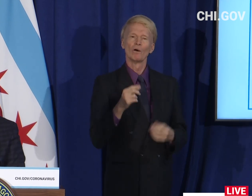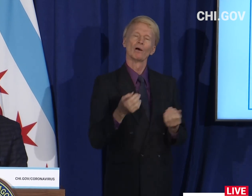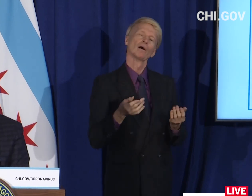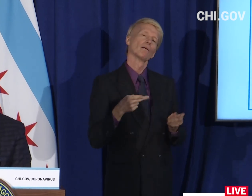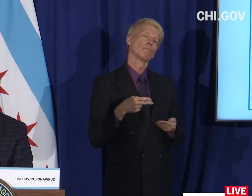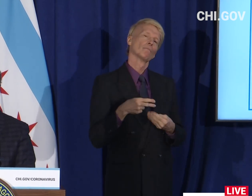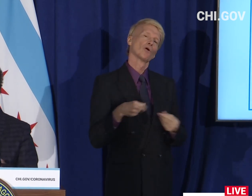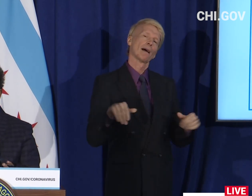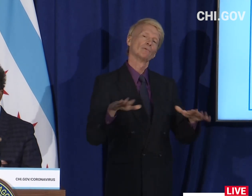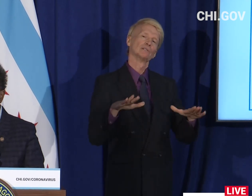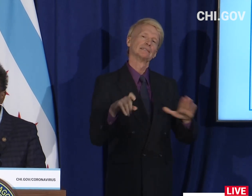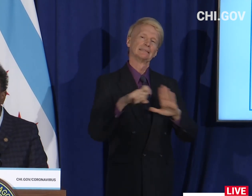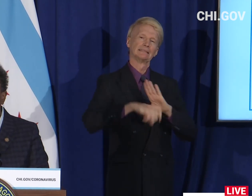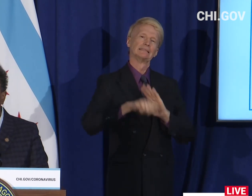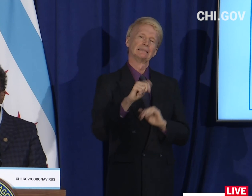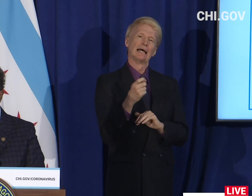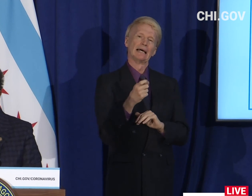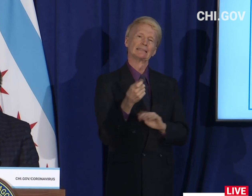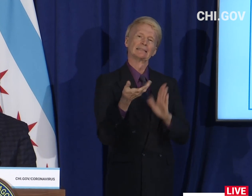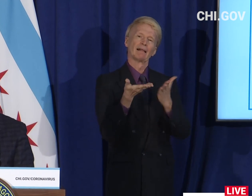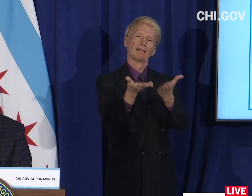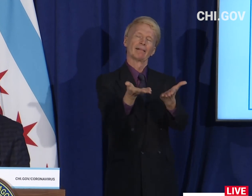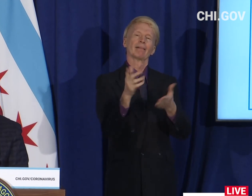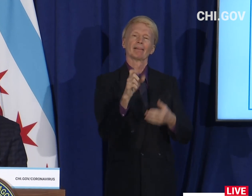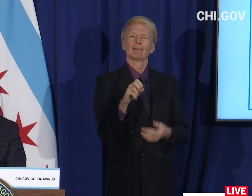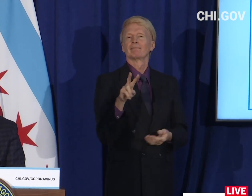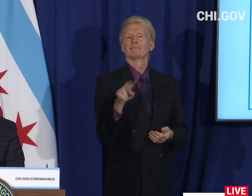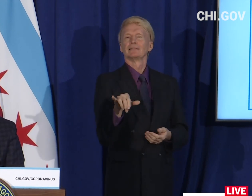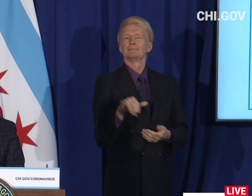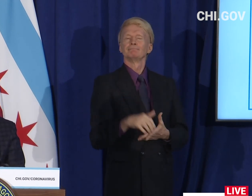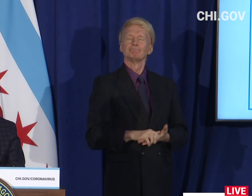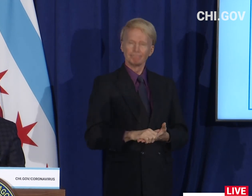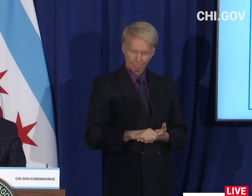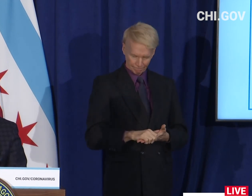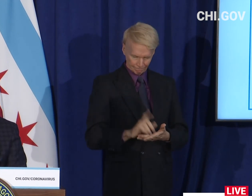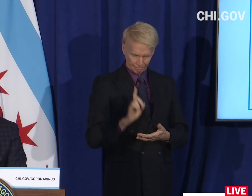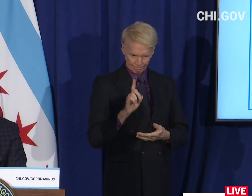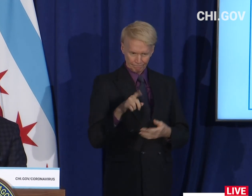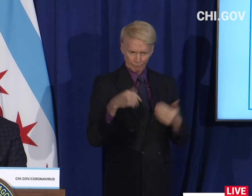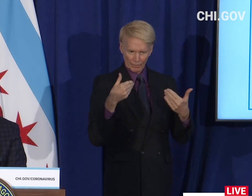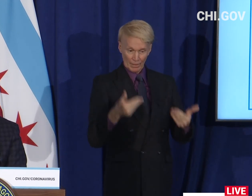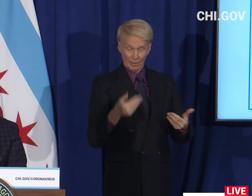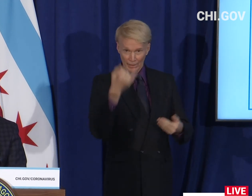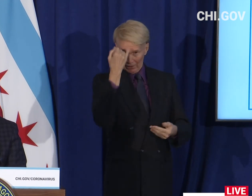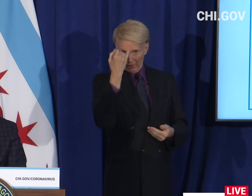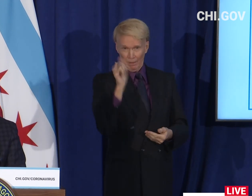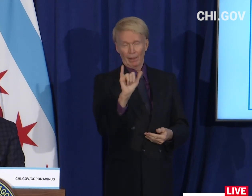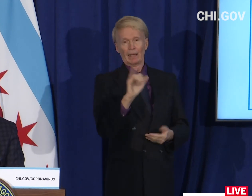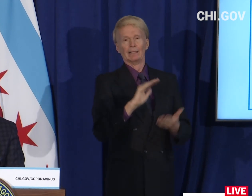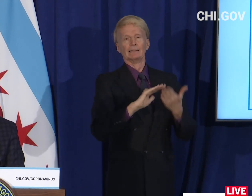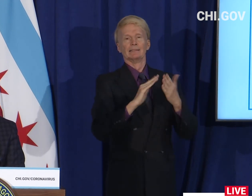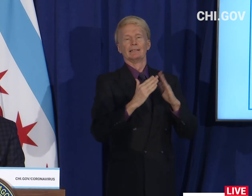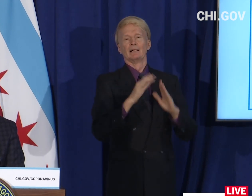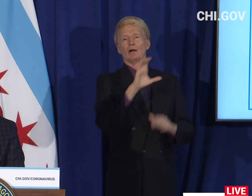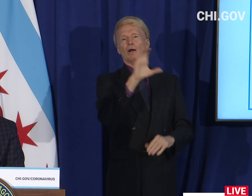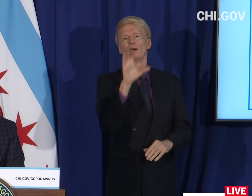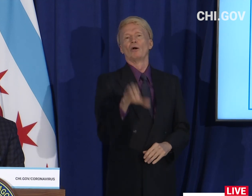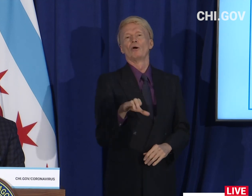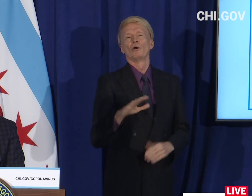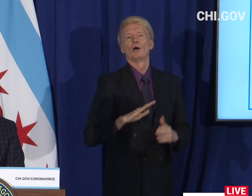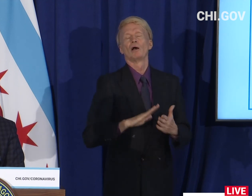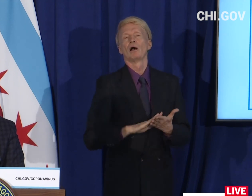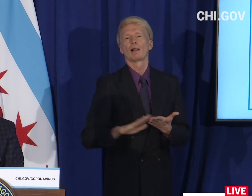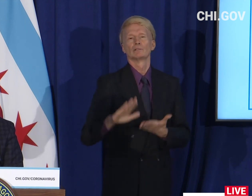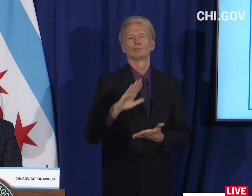into really, I think, a number of different governmental entities, whether it's city colleges, whether it's CPS.